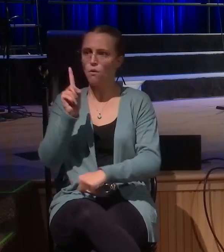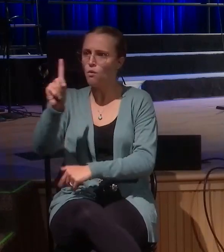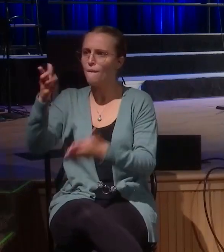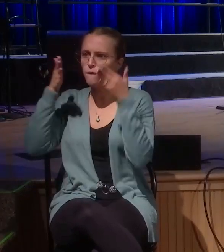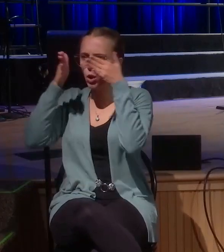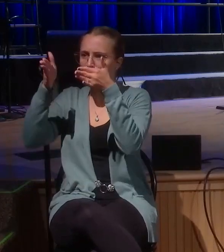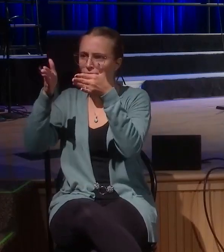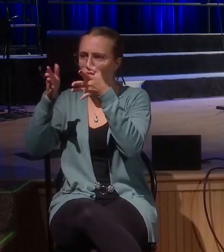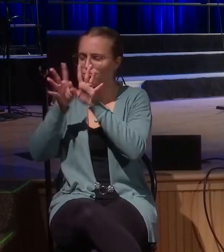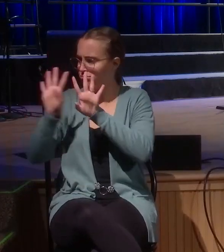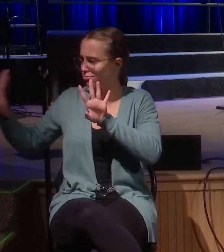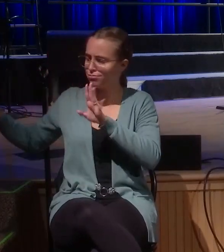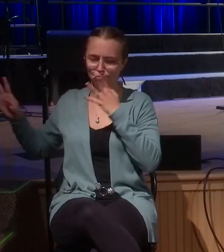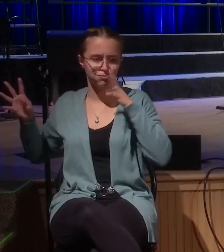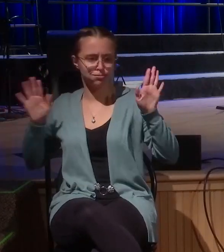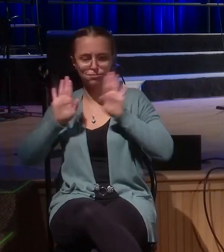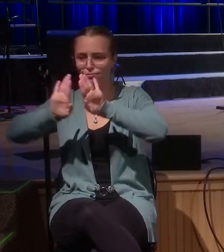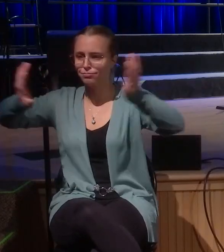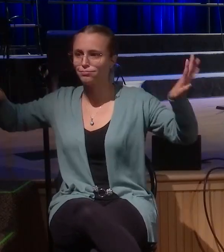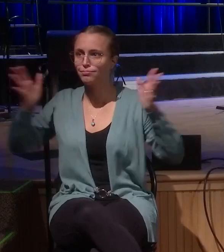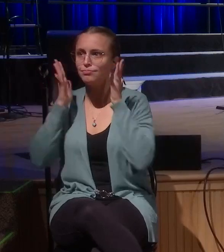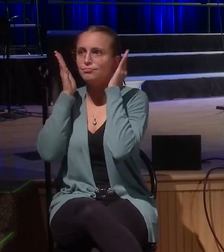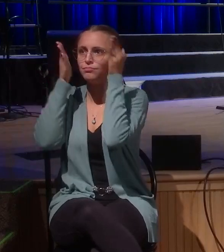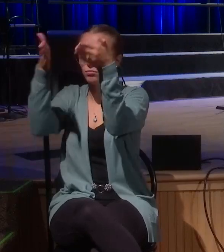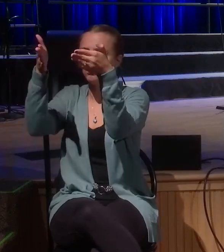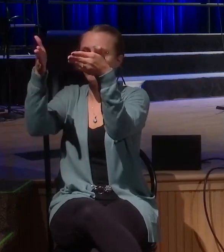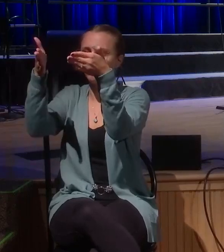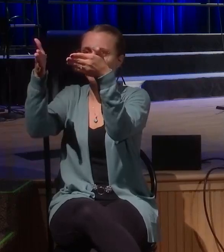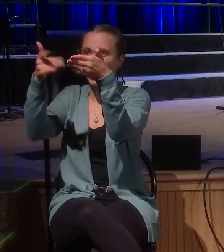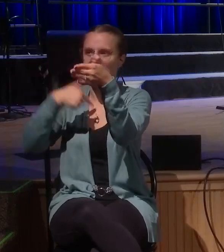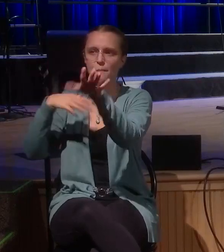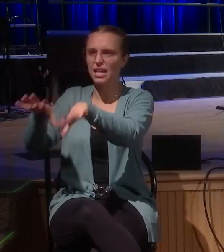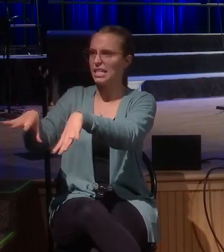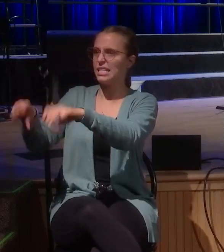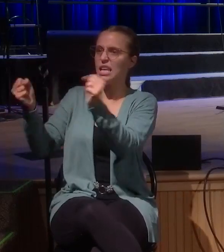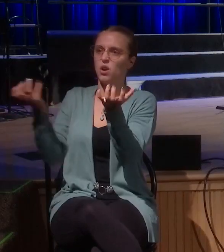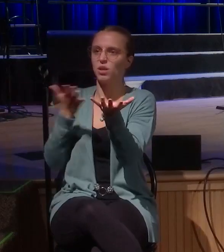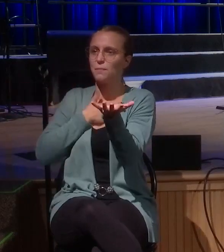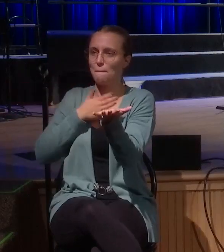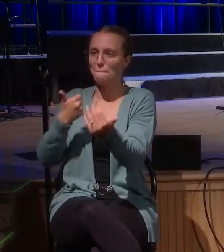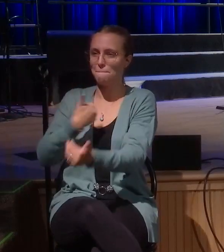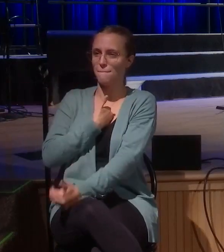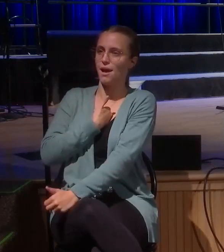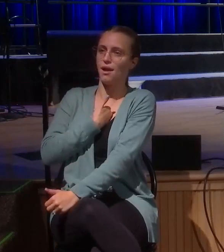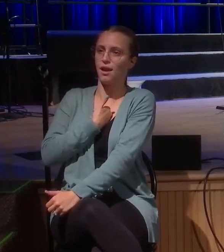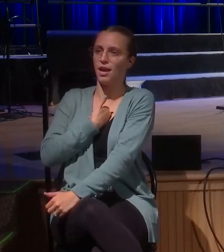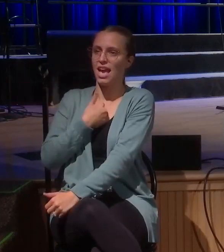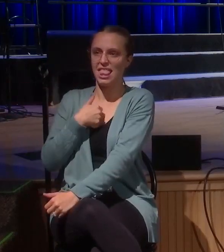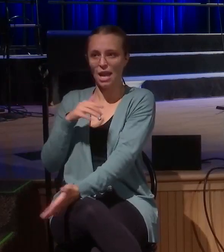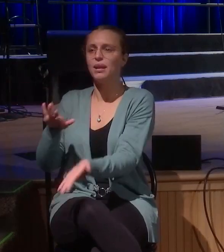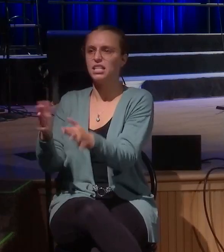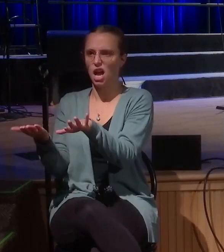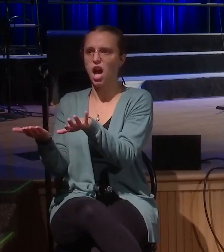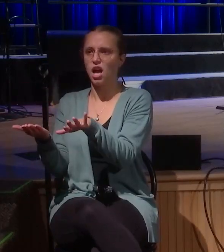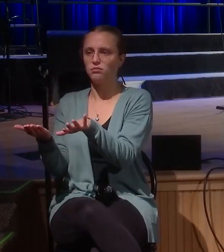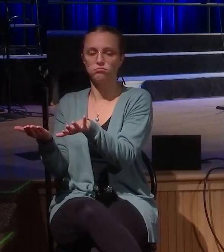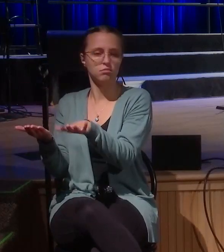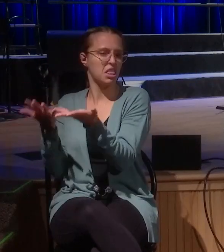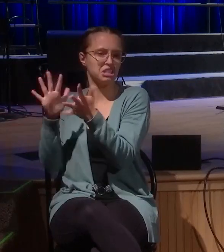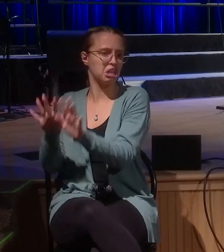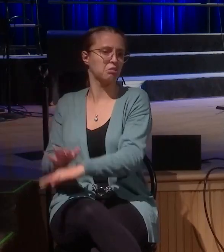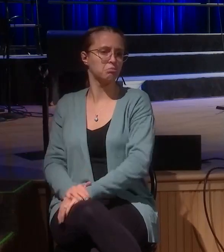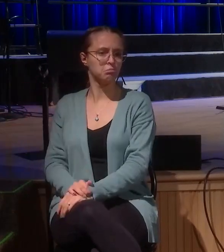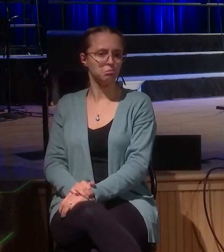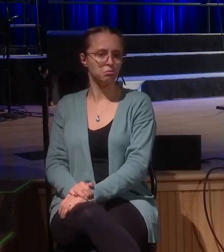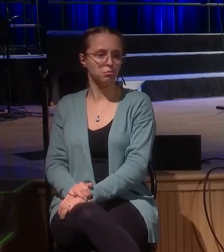down, we're going to go to the triumphal entry, you're going to lay down branches, I'm going to go and I'm going to take what's mine which is the kingdom and then I'm going to die and that's what I'm going to do and just